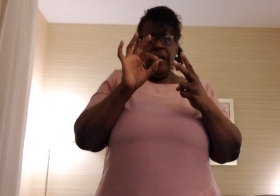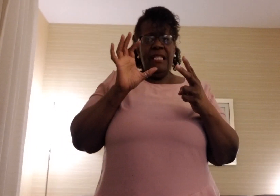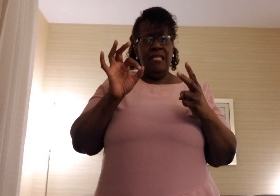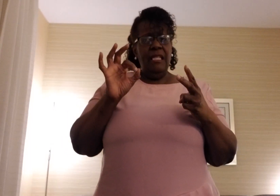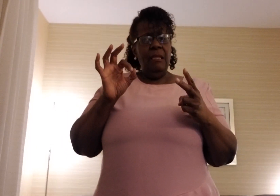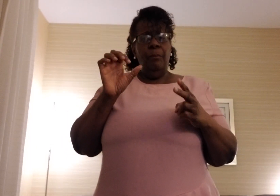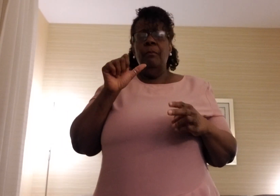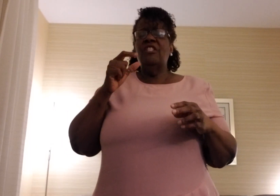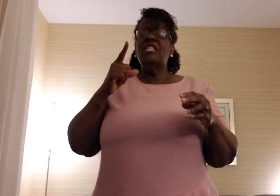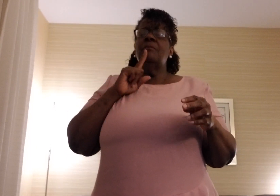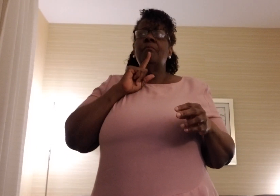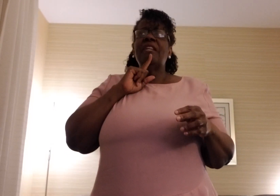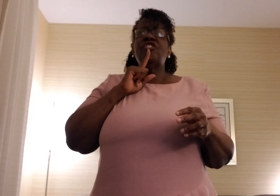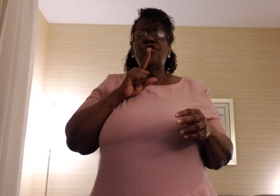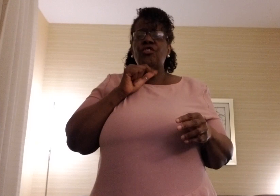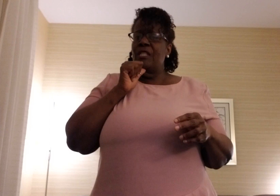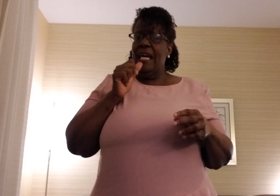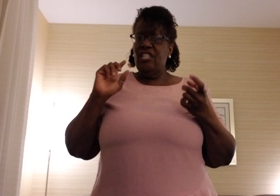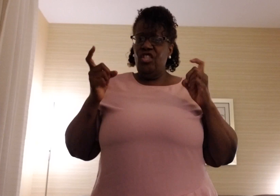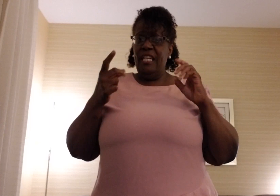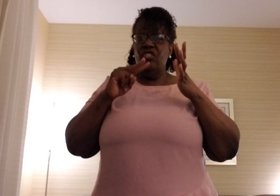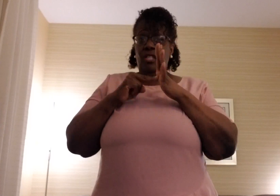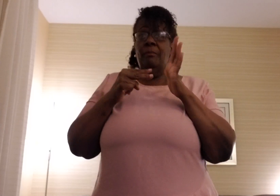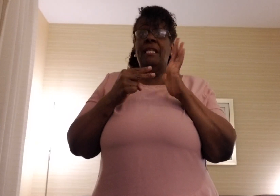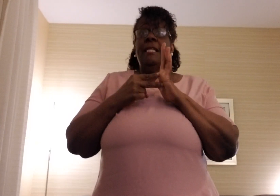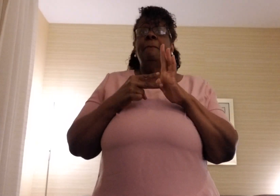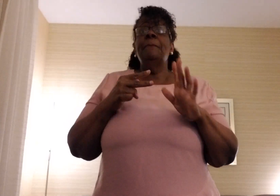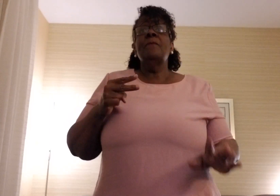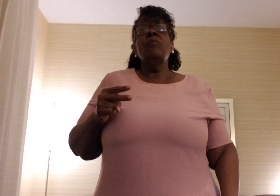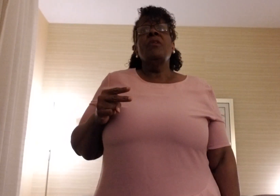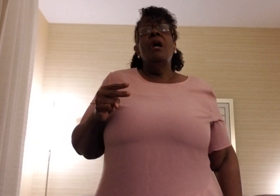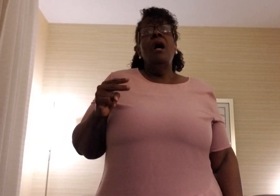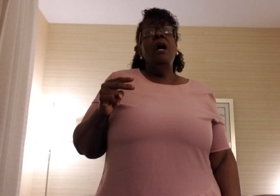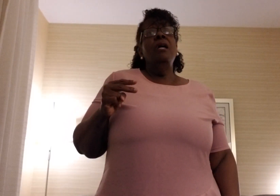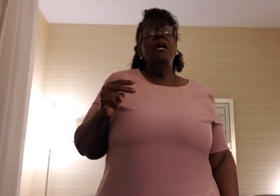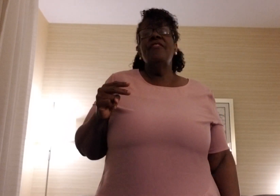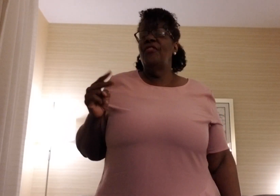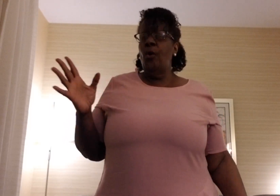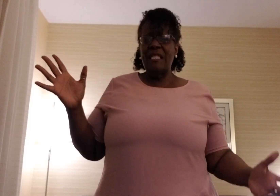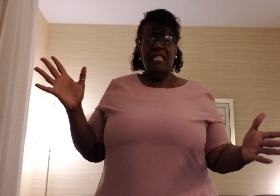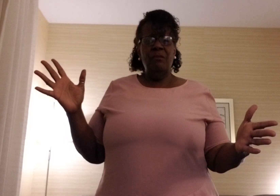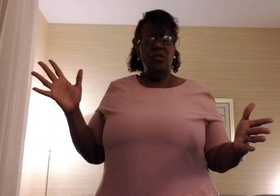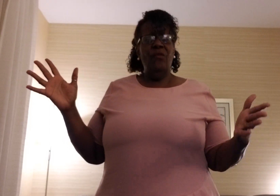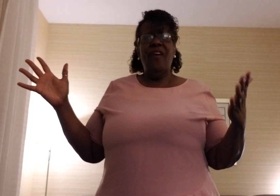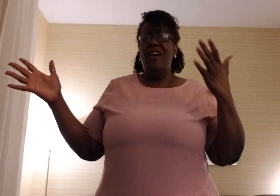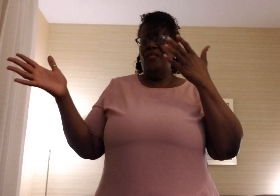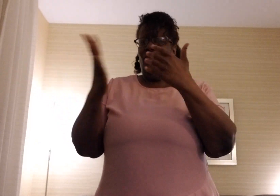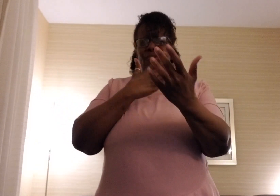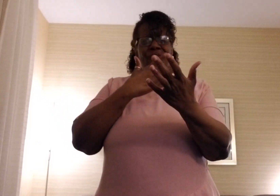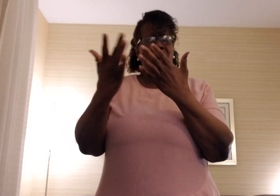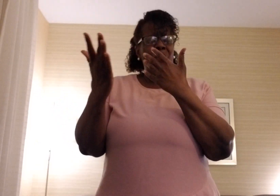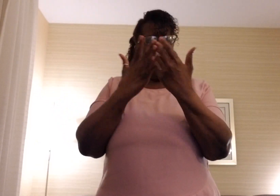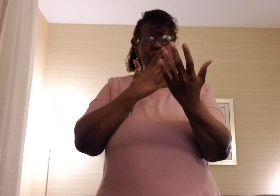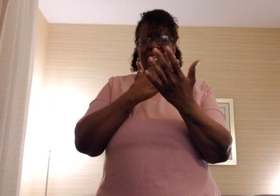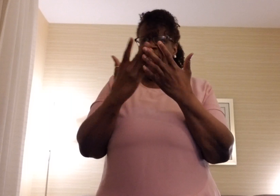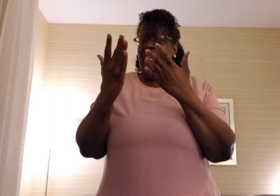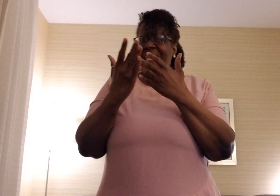choice, but just make sure you're not changing the meaning. Though it seems so far. Though